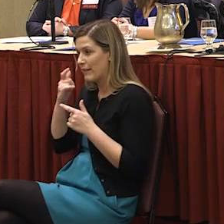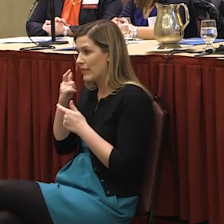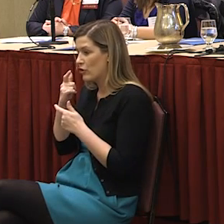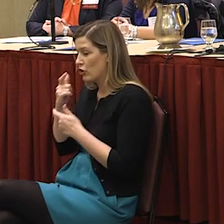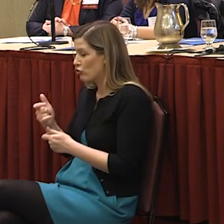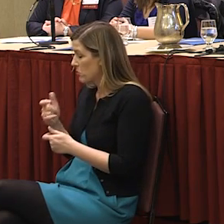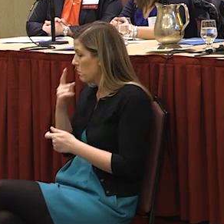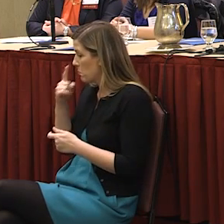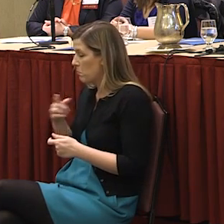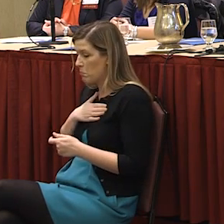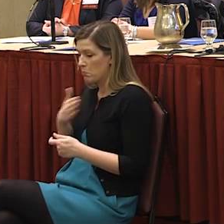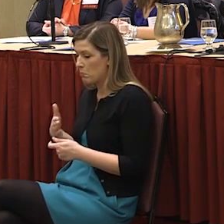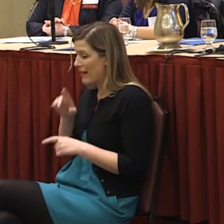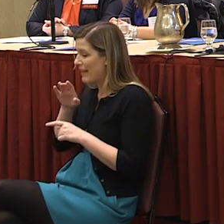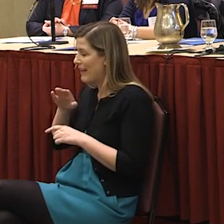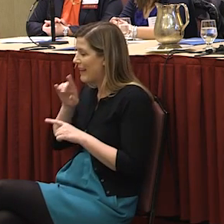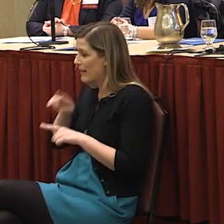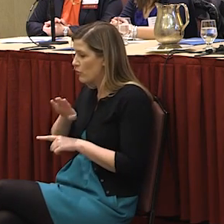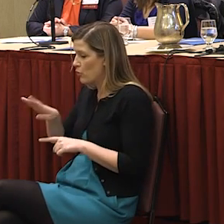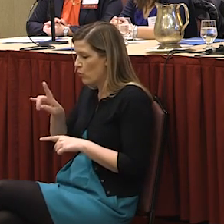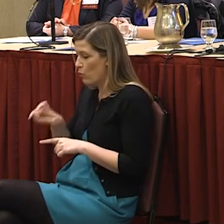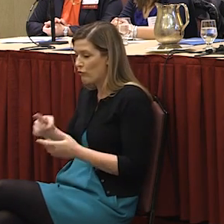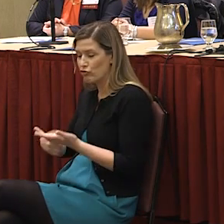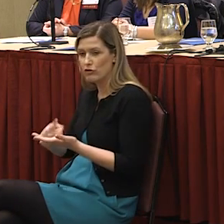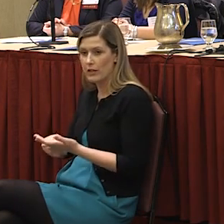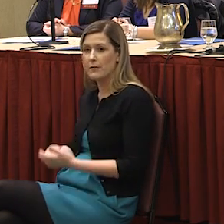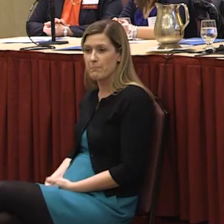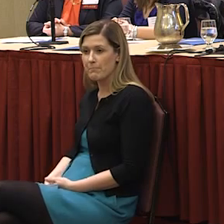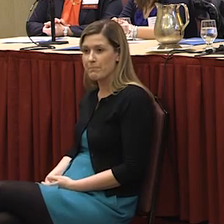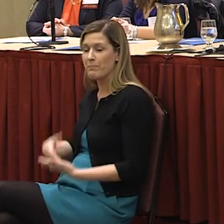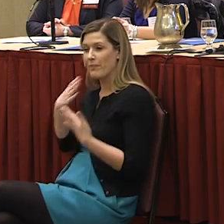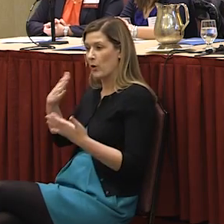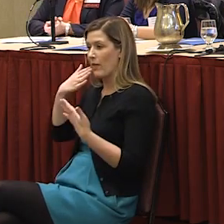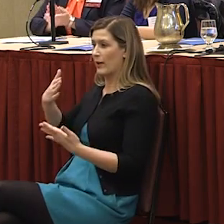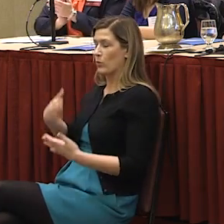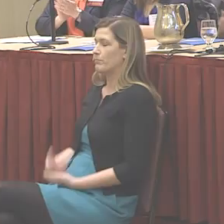interested, we're more than happy to answer any questions and discuss that with you further. Thank you kindly.